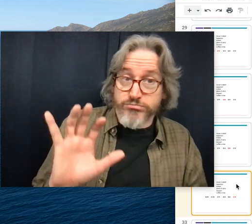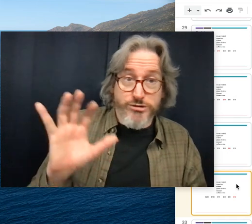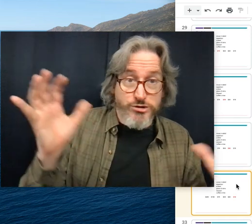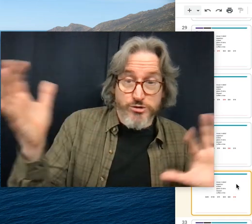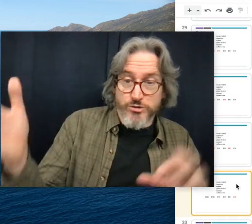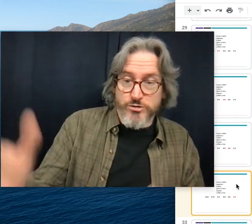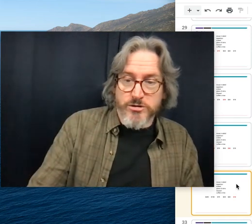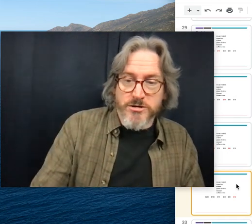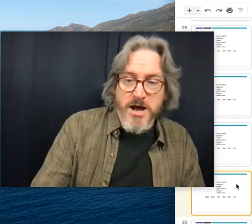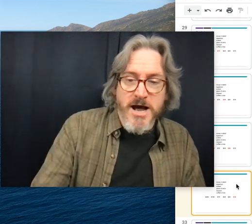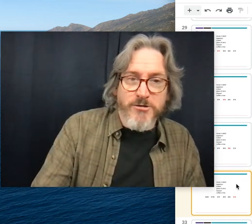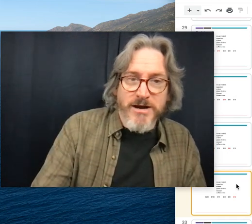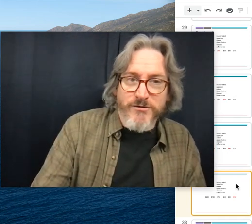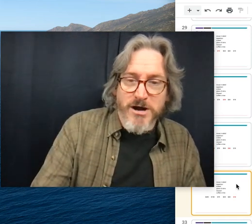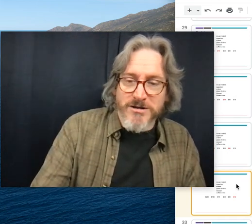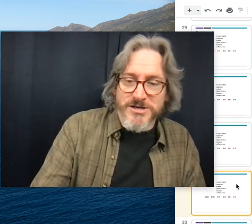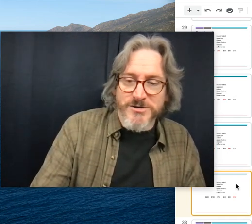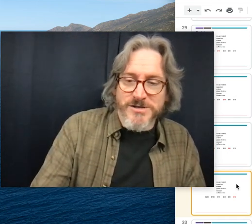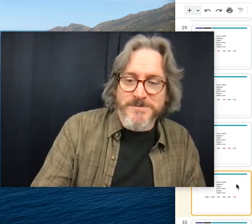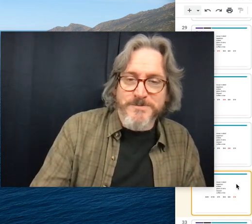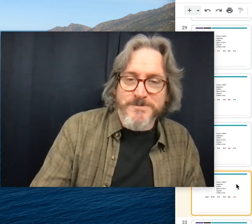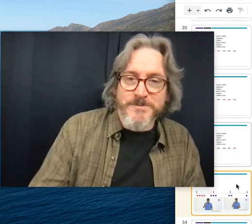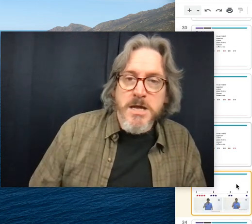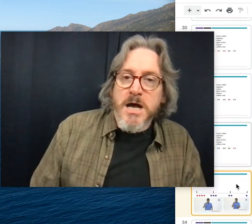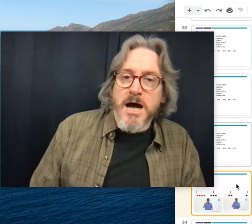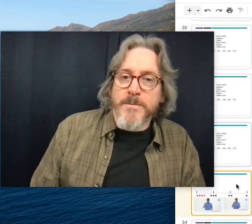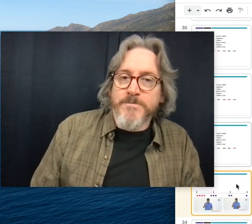is not great for college students.